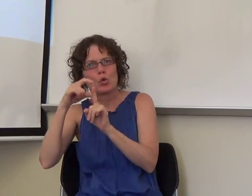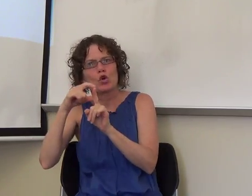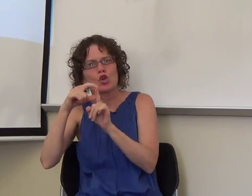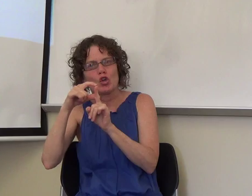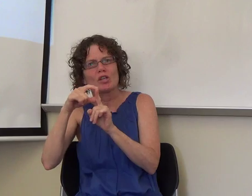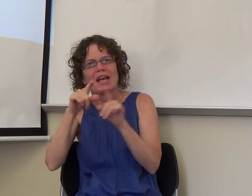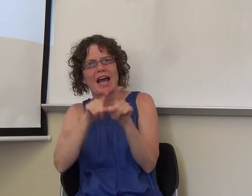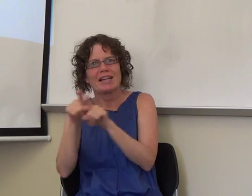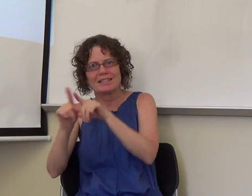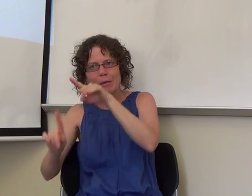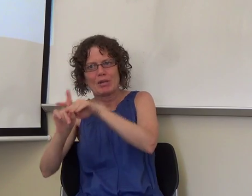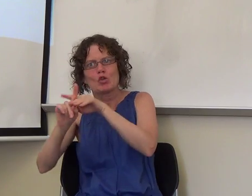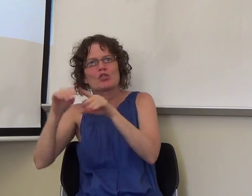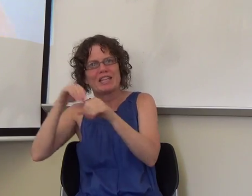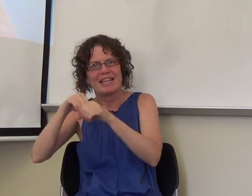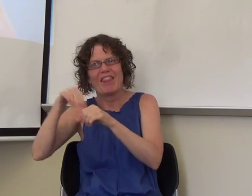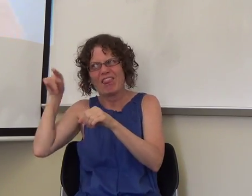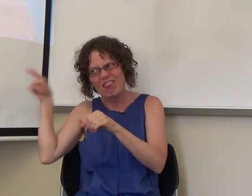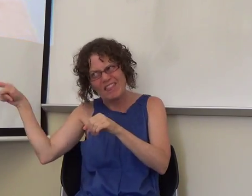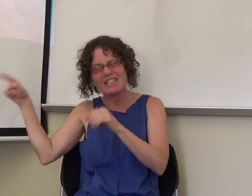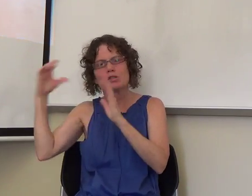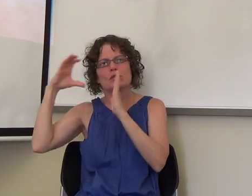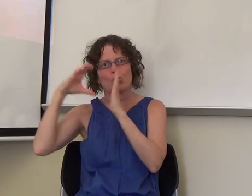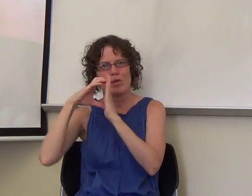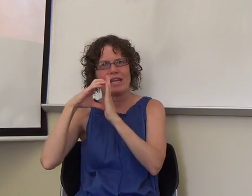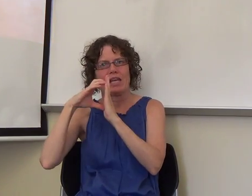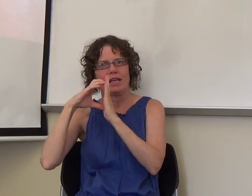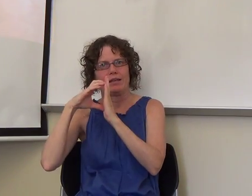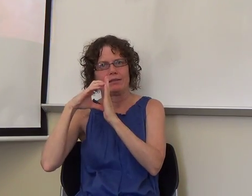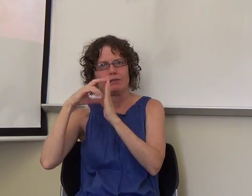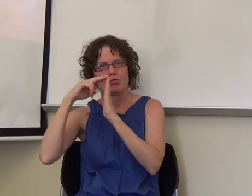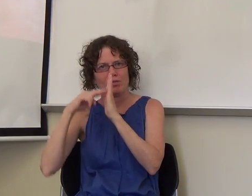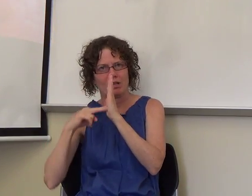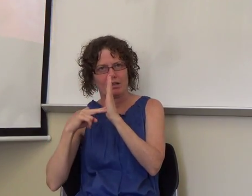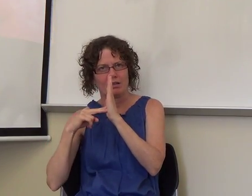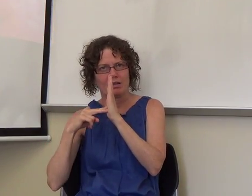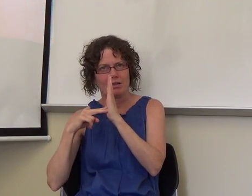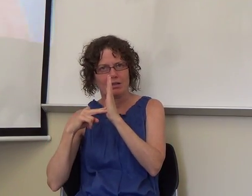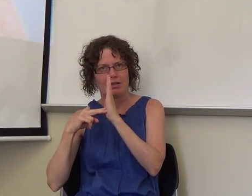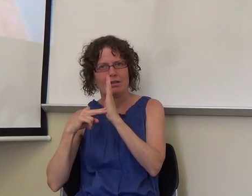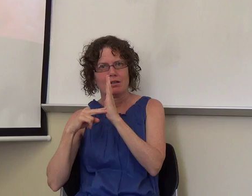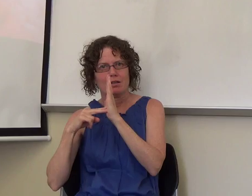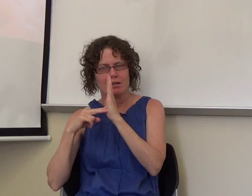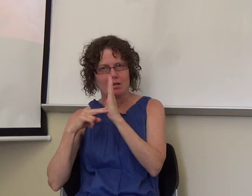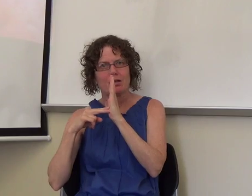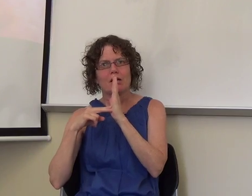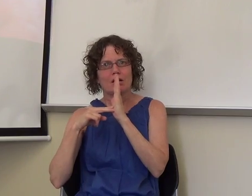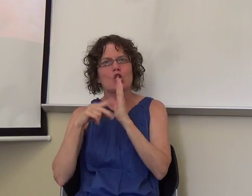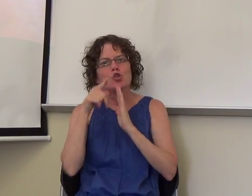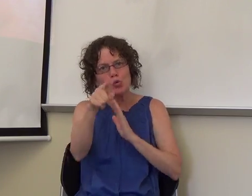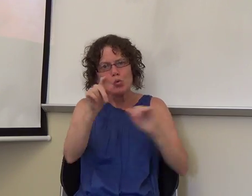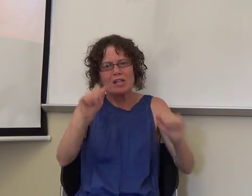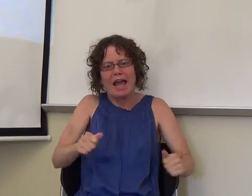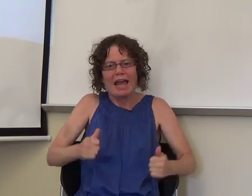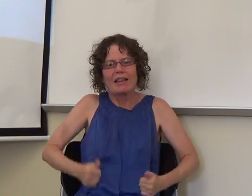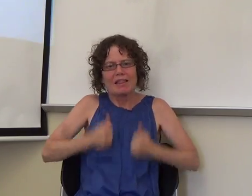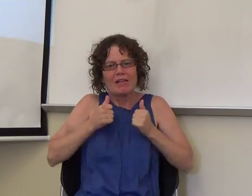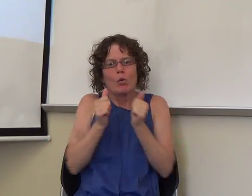in this reading. You could live with that. That's what I wanted you to write down. You can live without them. That's the